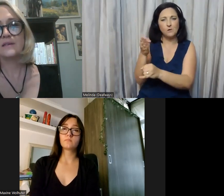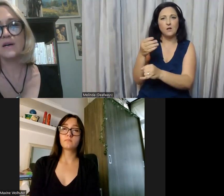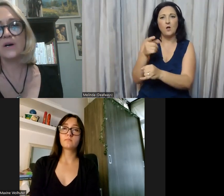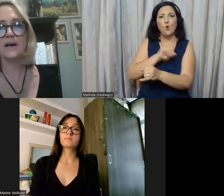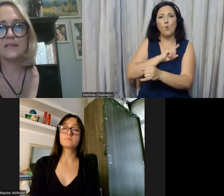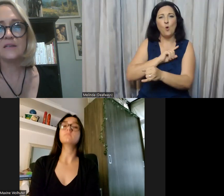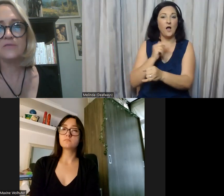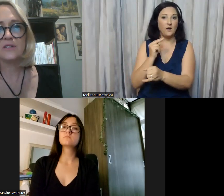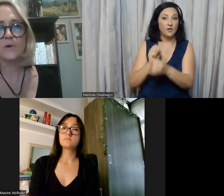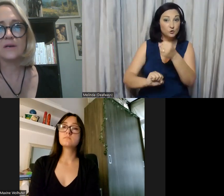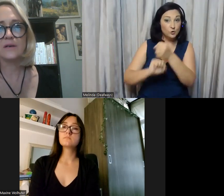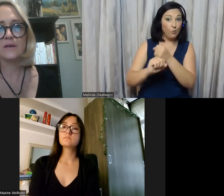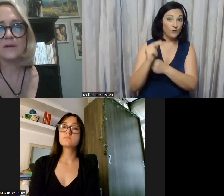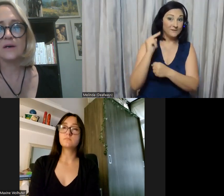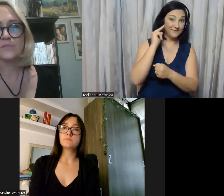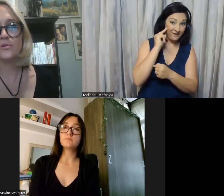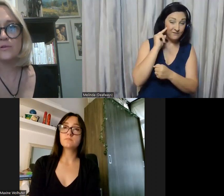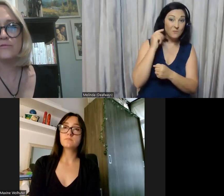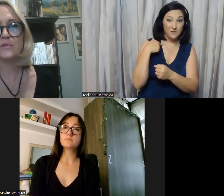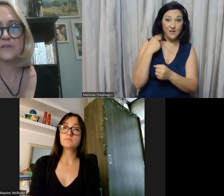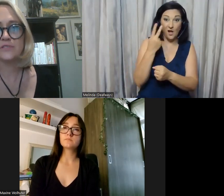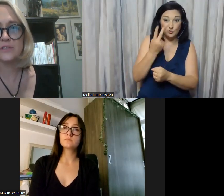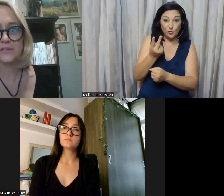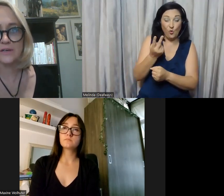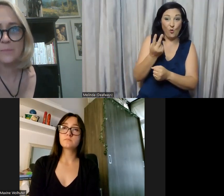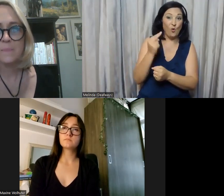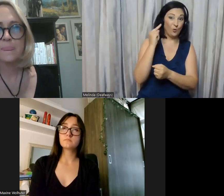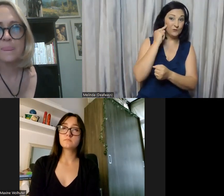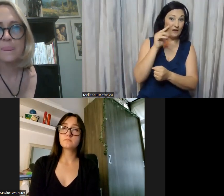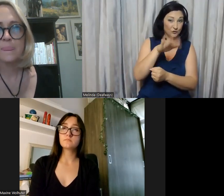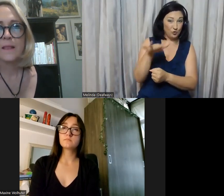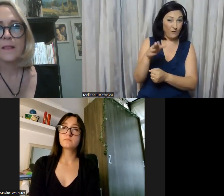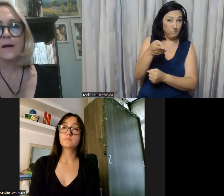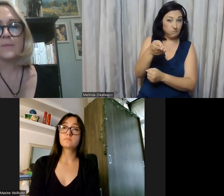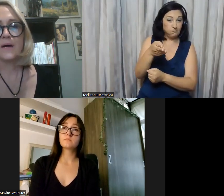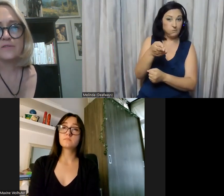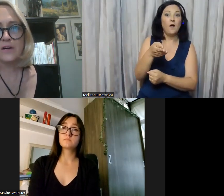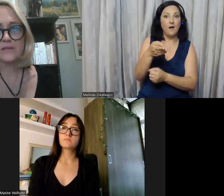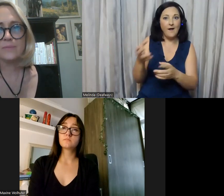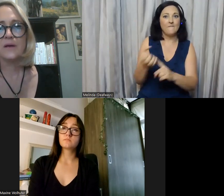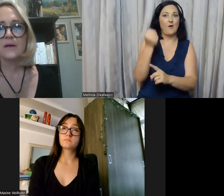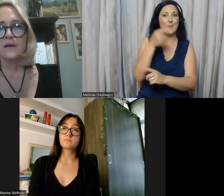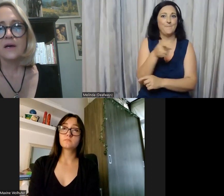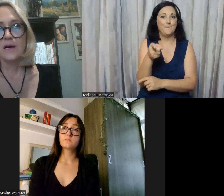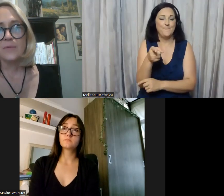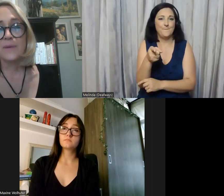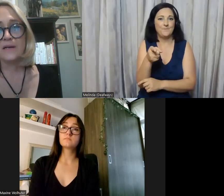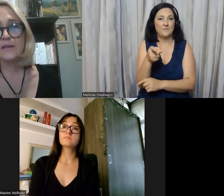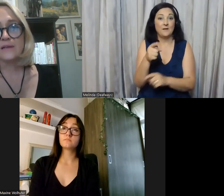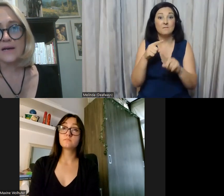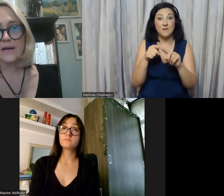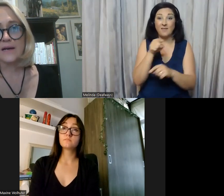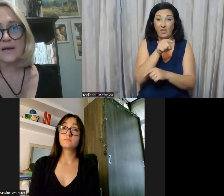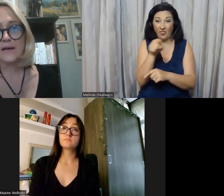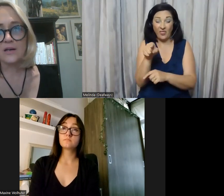I identified one school for deaf children, and I found them. Apparently,